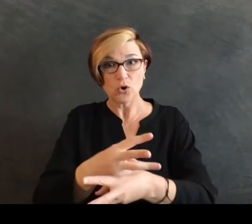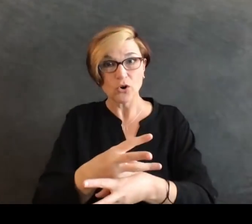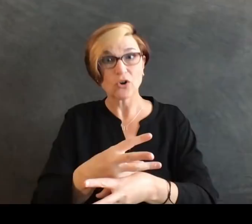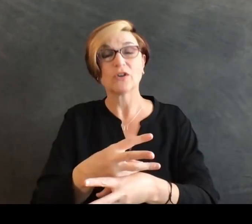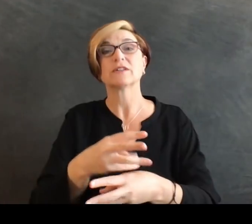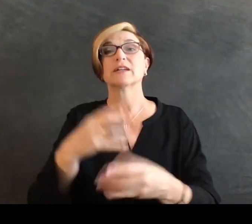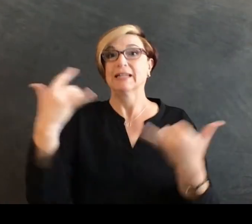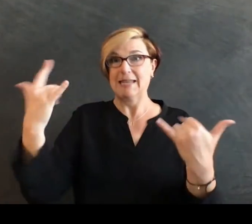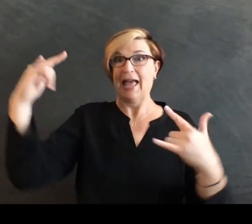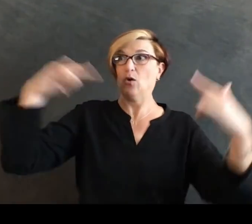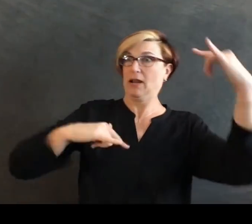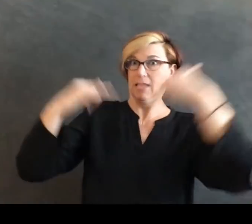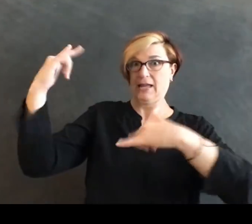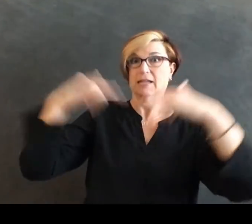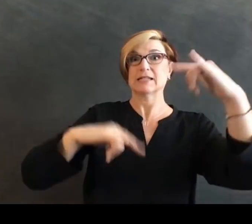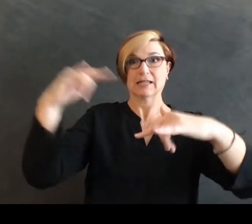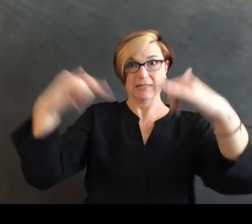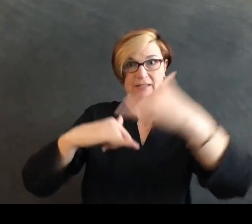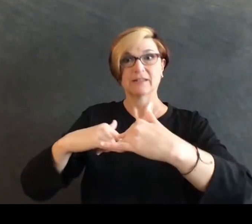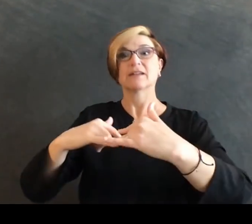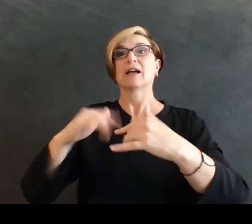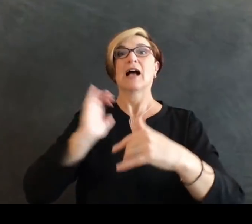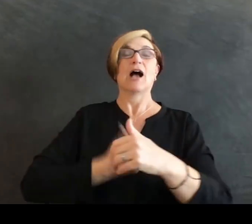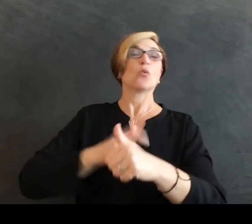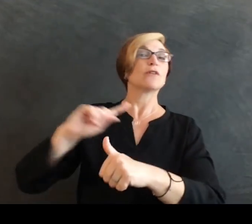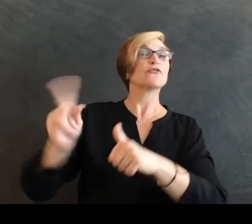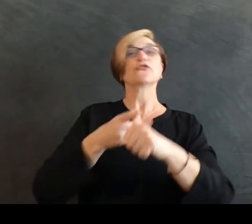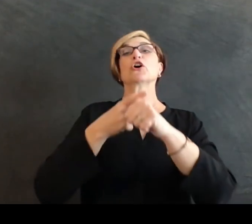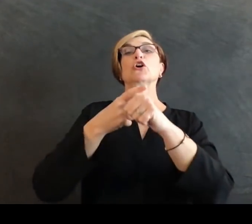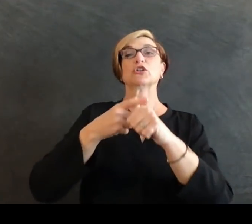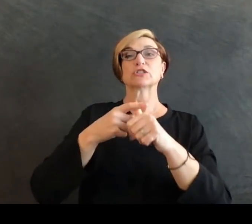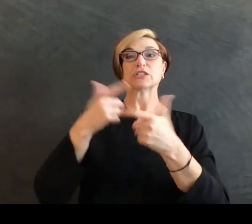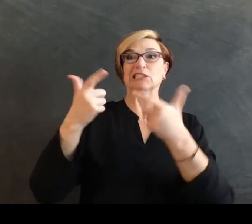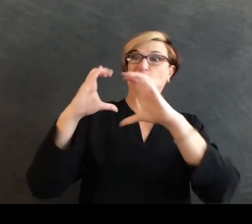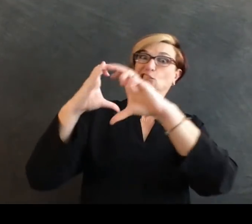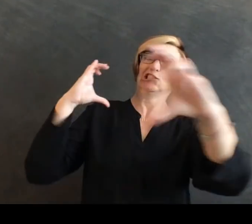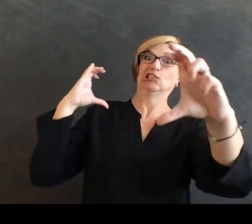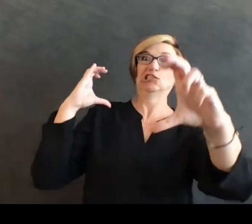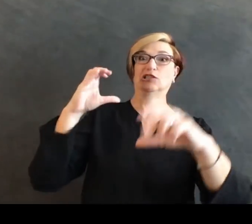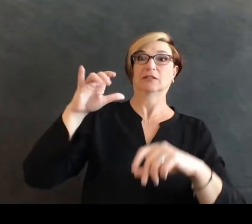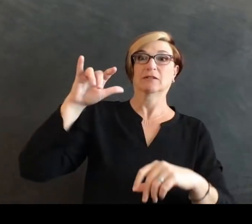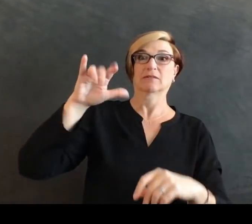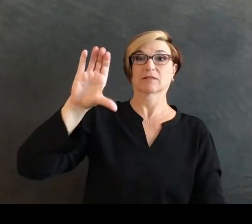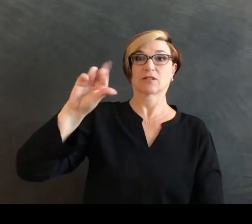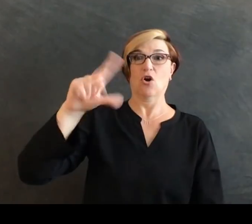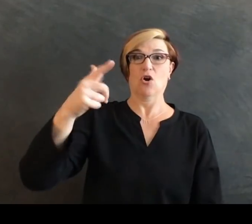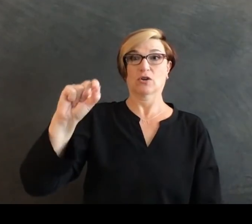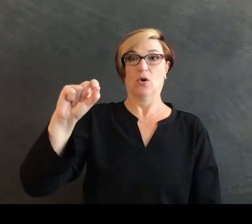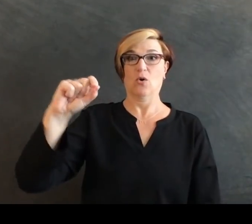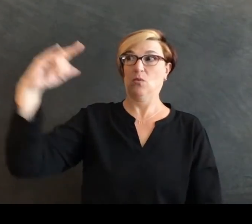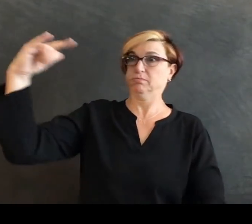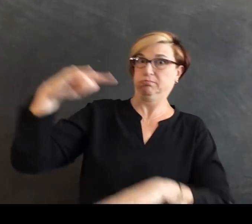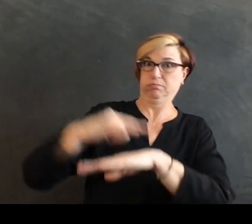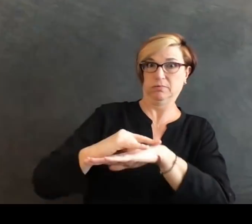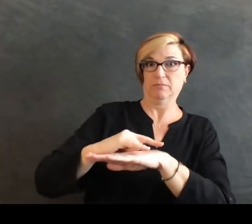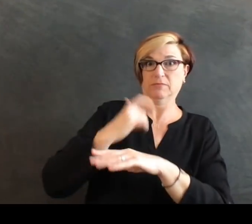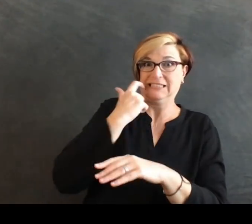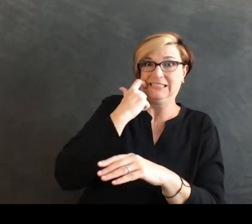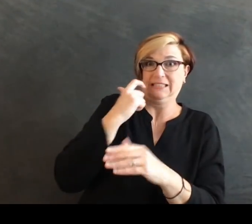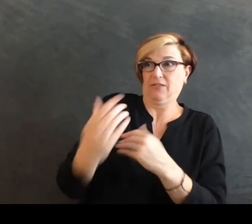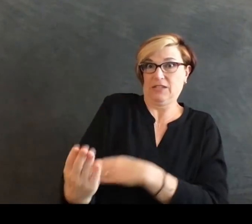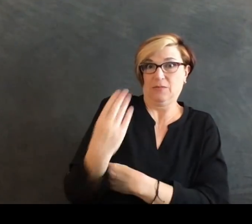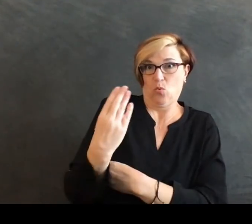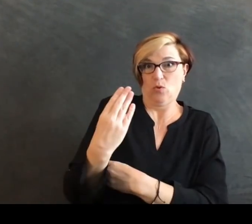first big cargo plane land this morning, and we're getting it from all over the world, and we're also